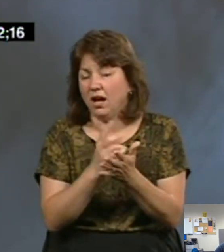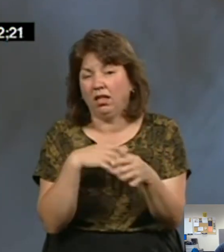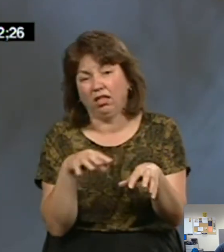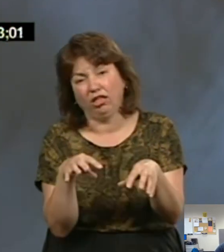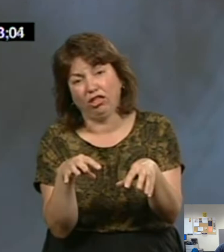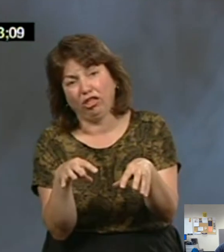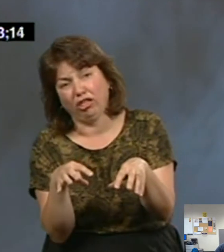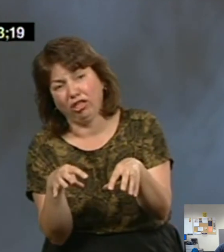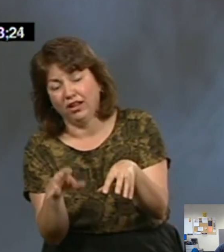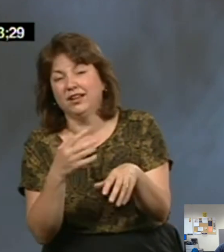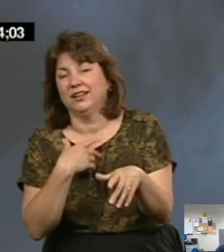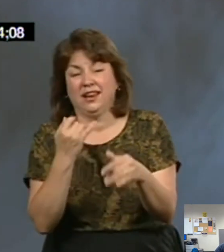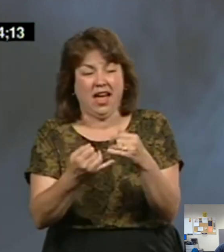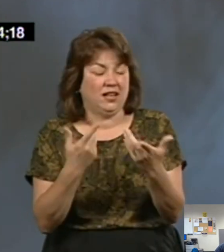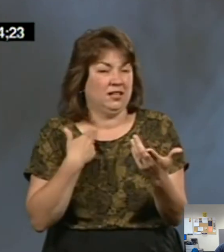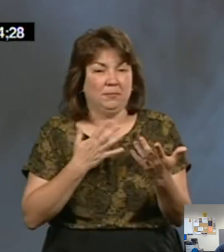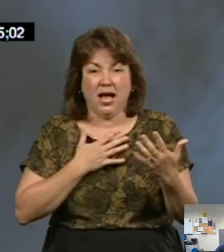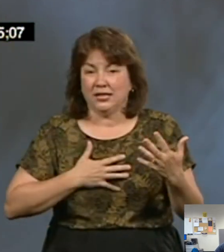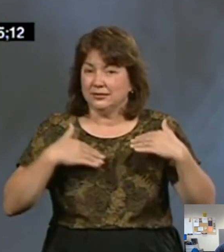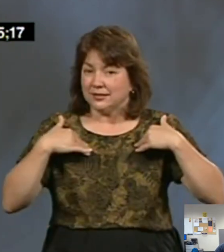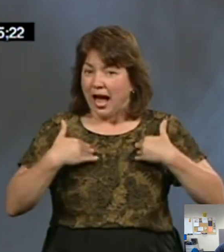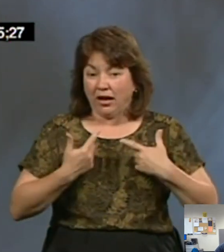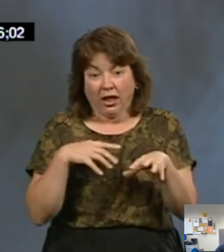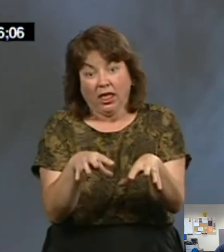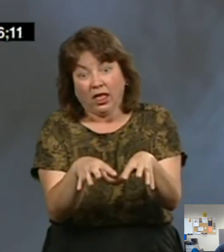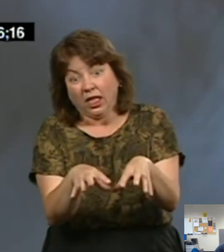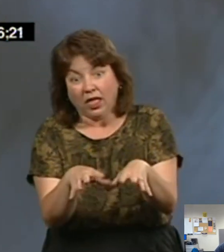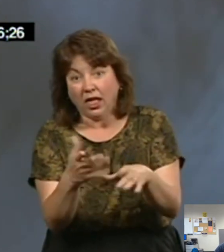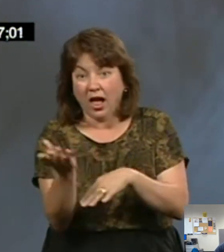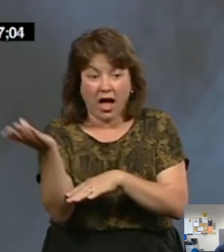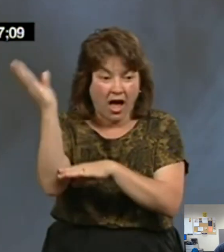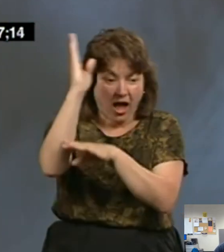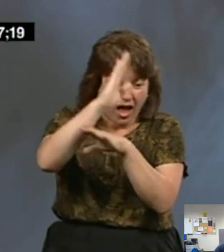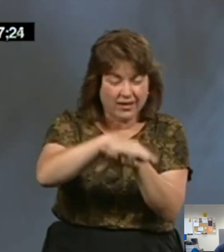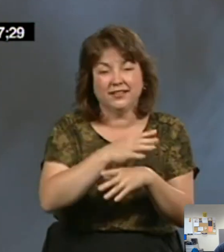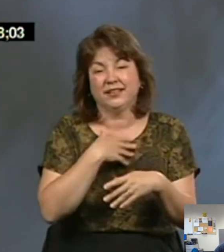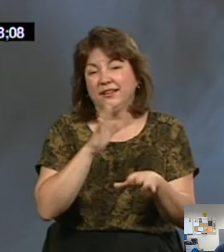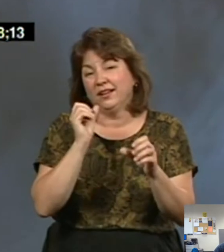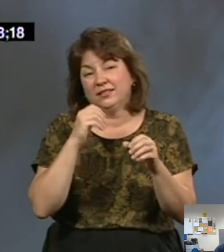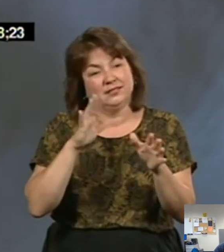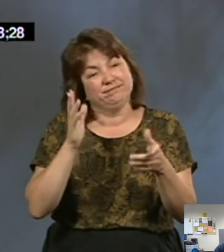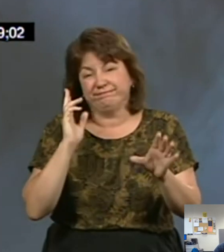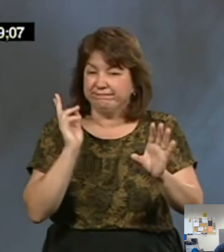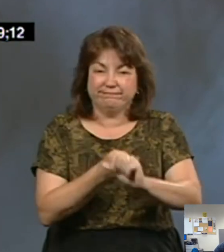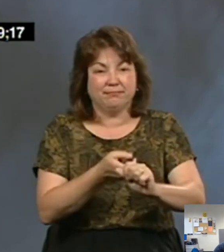back to the bowl of ice water. I'd been sitting there for 5 or 6 hours at this point. I was beginning to get tired. I'd been there all day